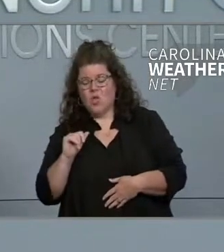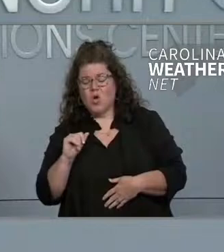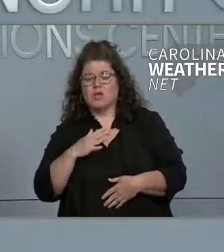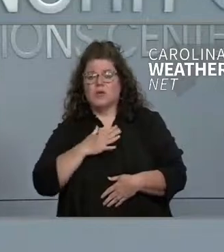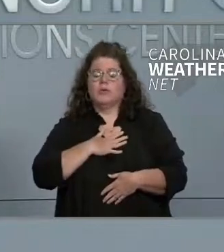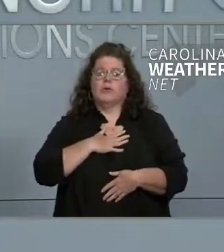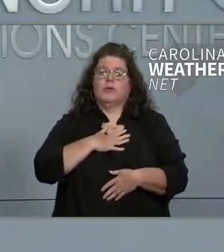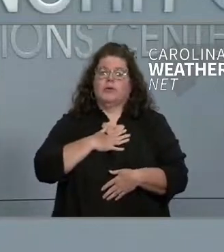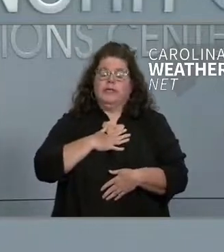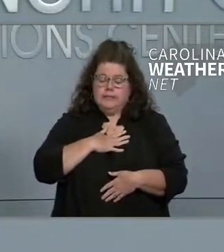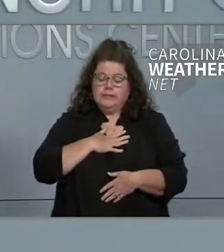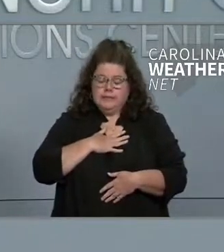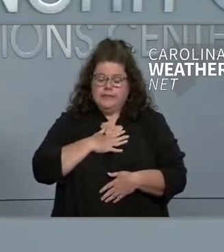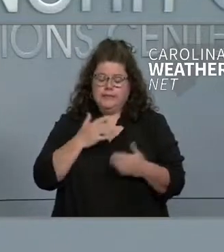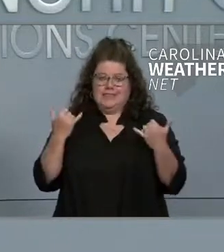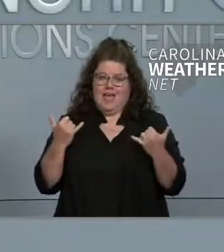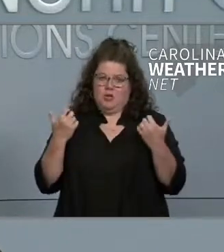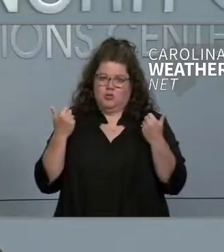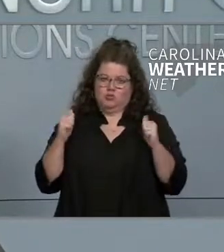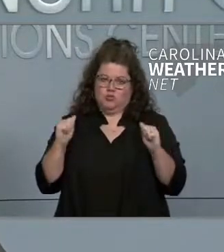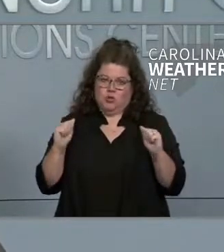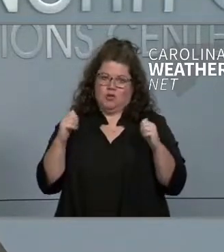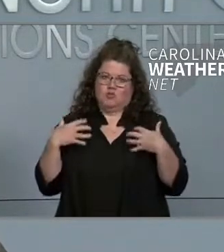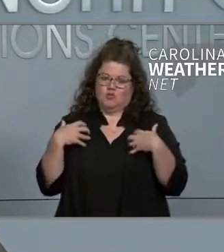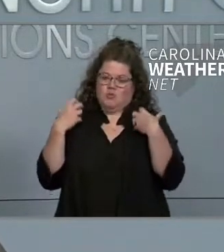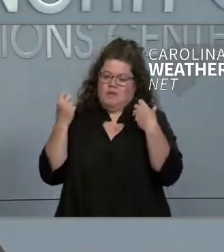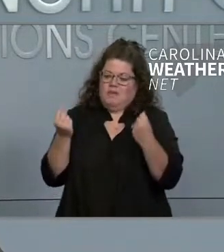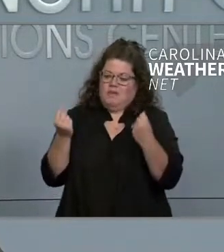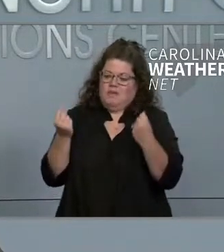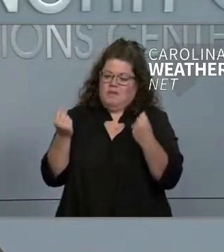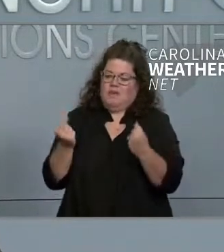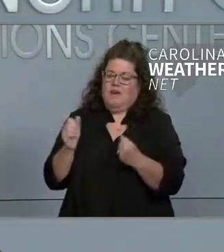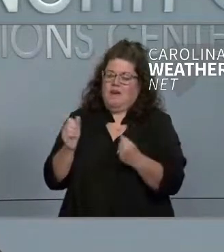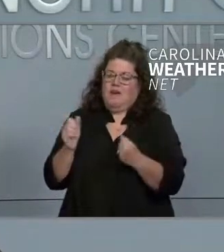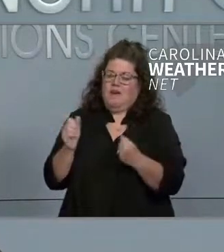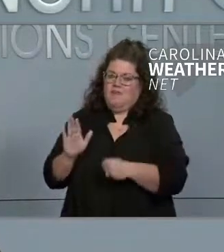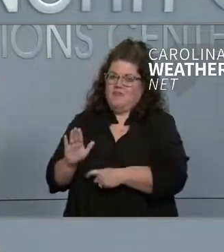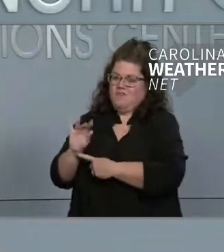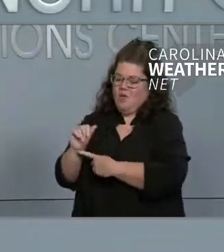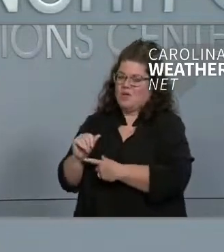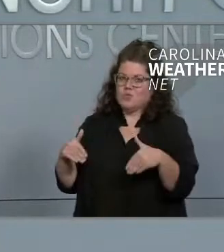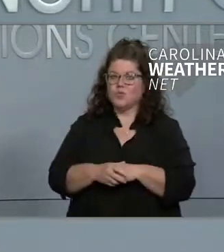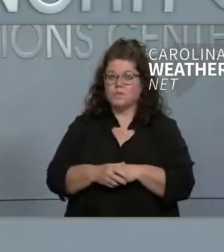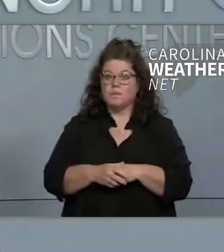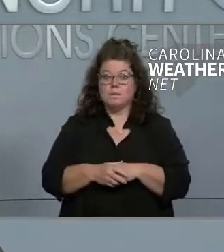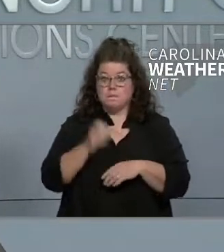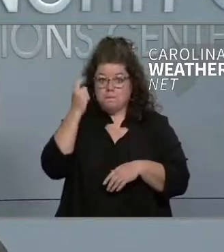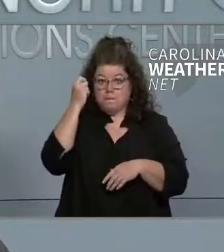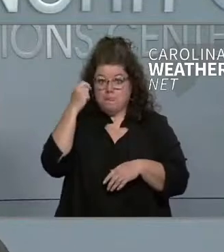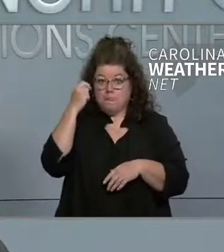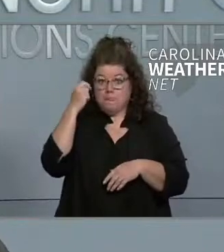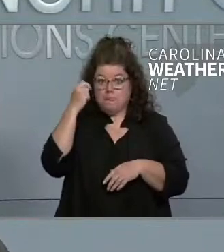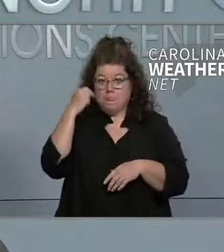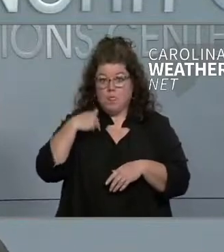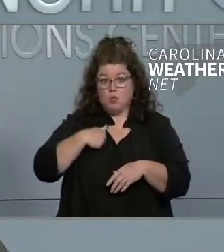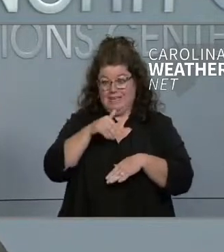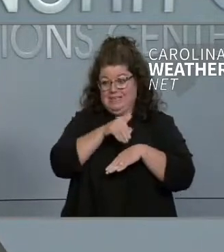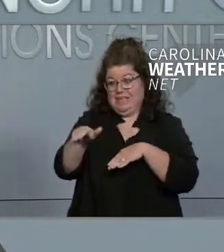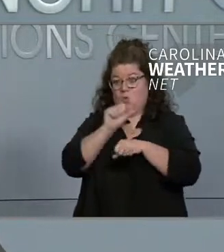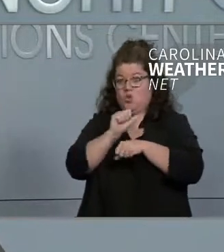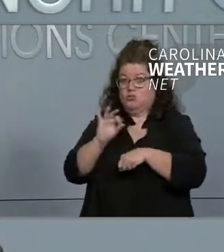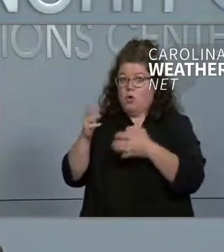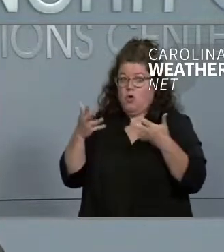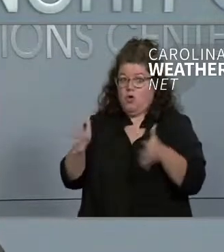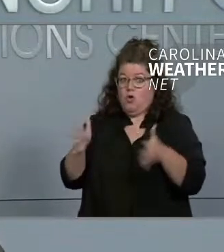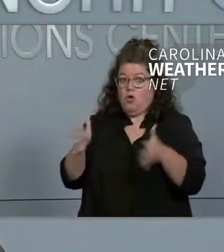they recover from the devastation brought. We currently have personnel on the ground in Florida, and as the